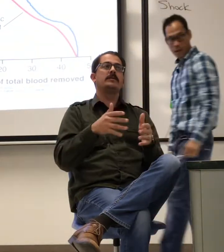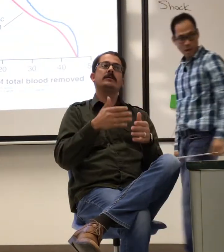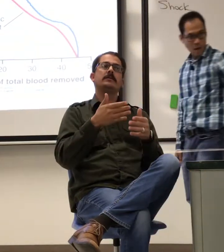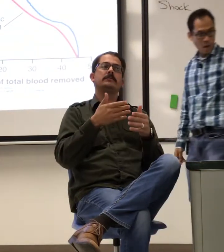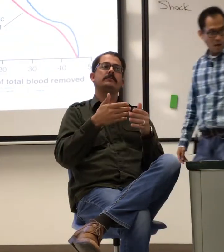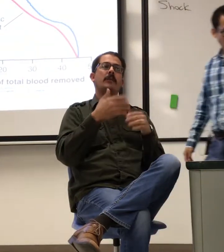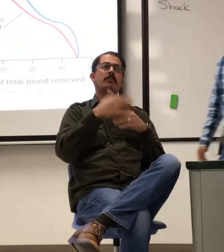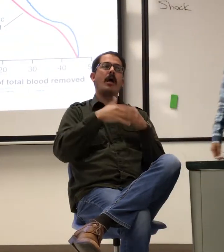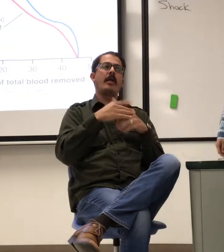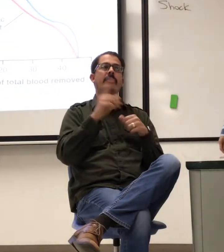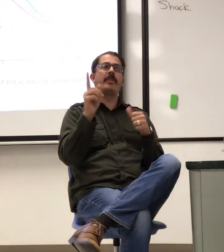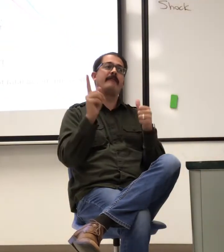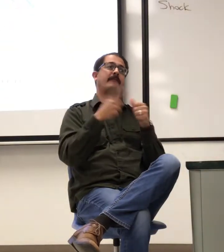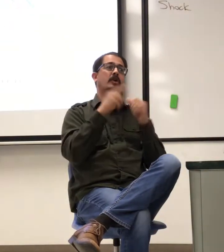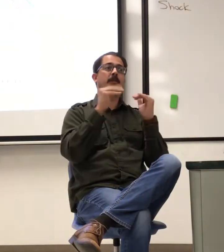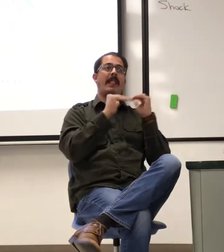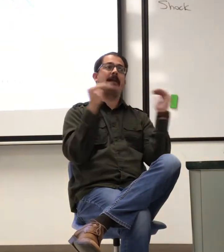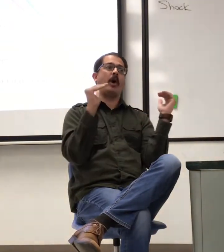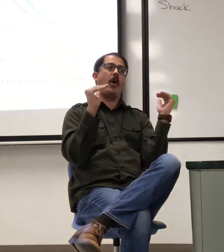20.